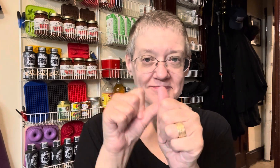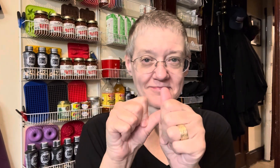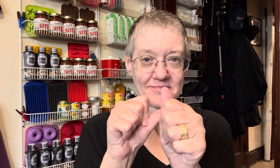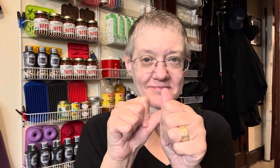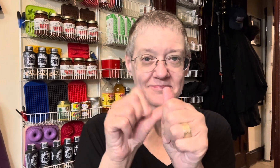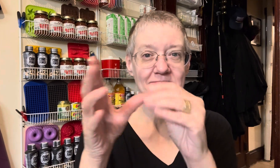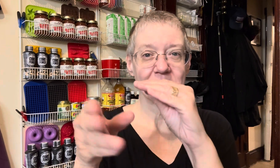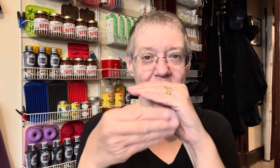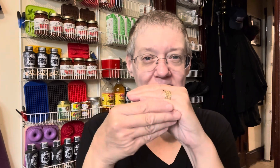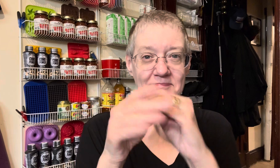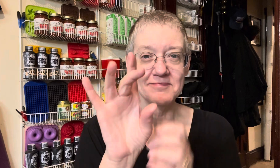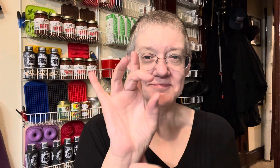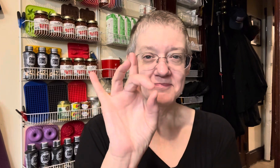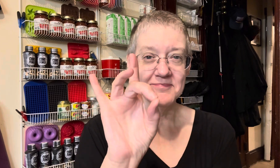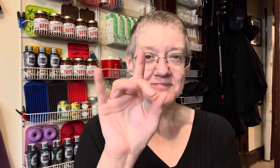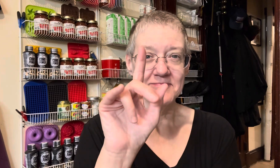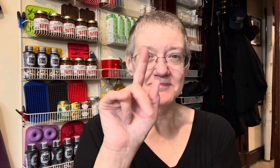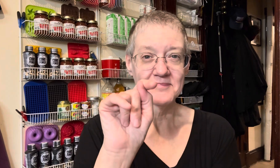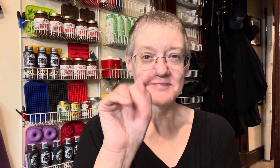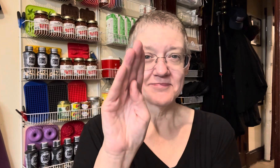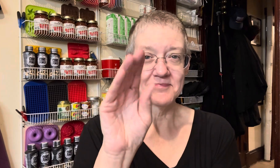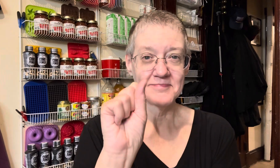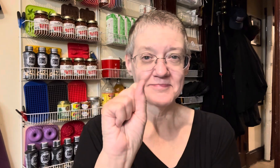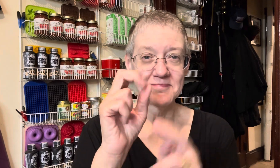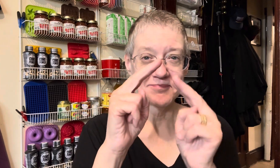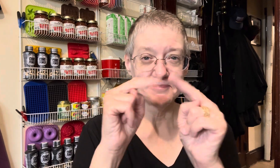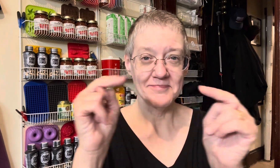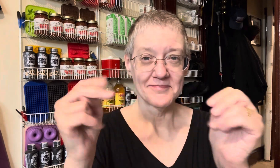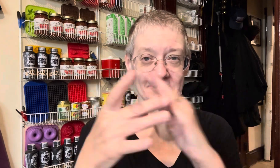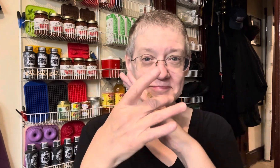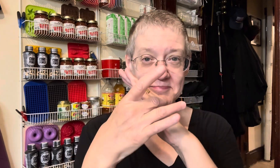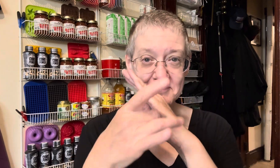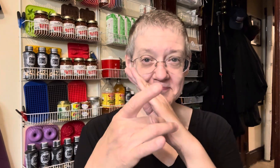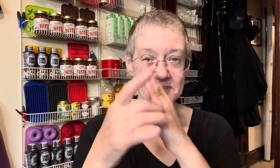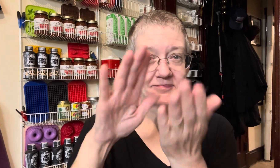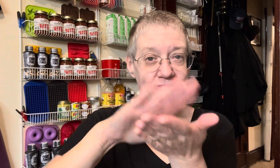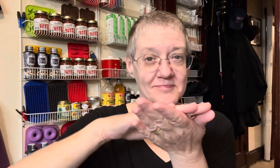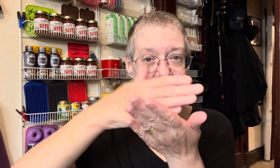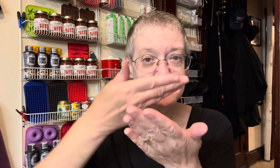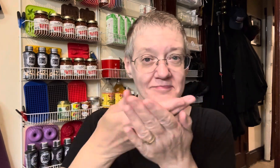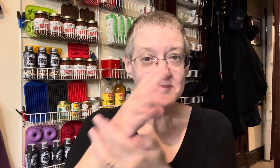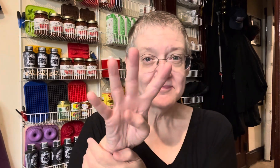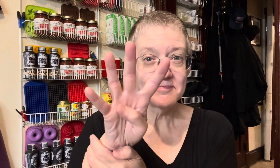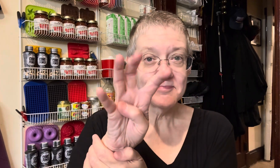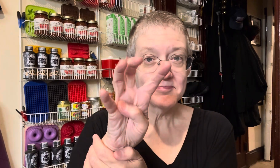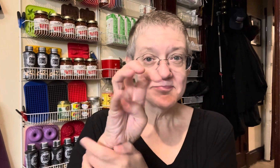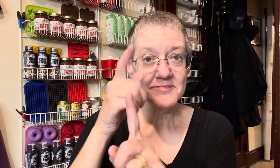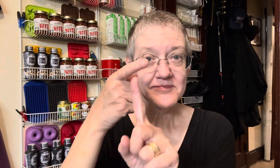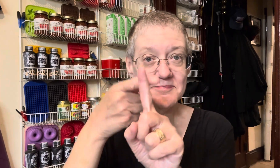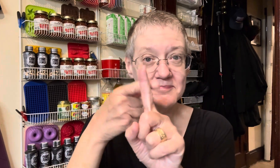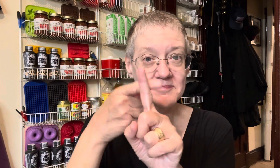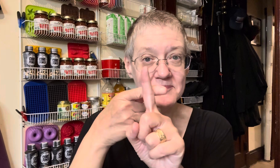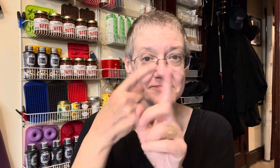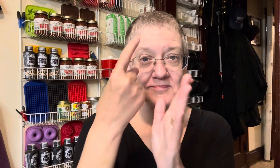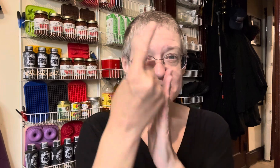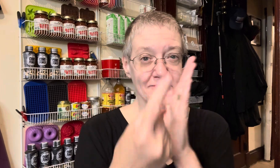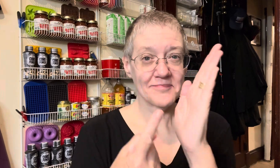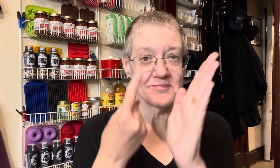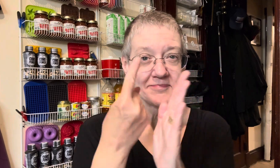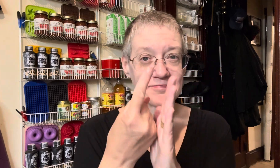And each serving is 5 grams of net carbs. So I've added 8 tablespoons of bacon grease to each pan. I'm cooking it at